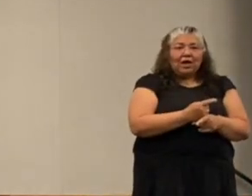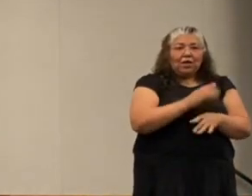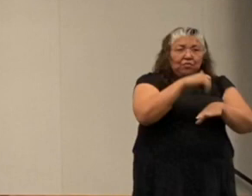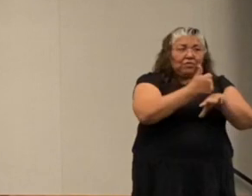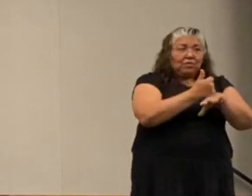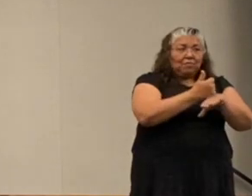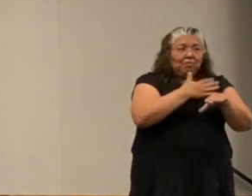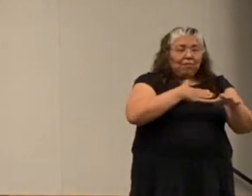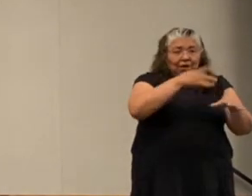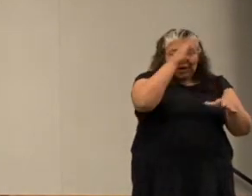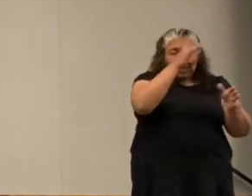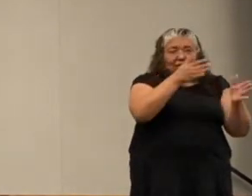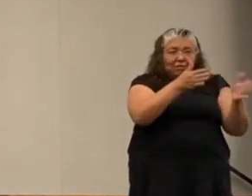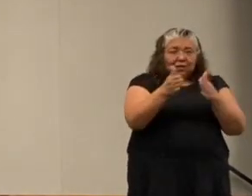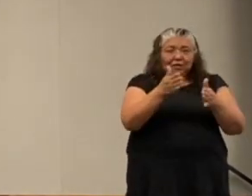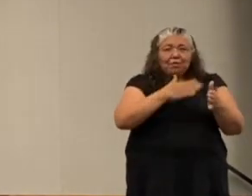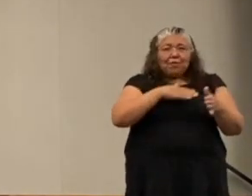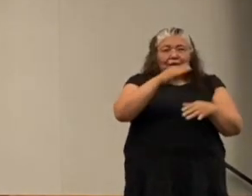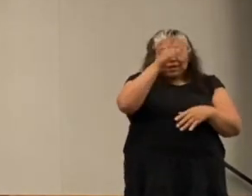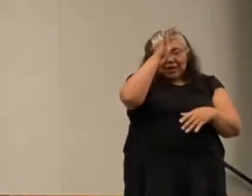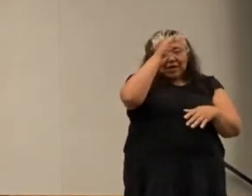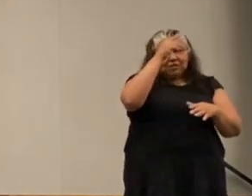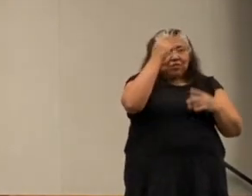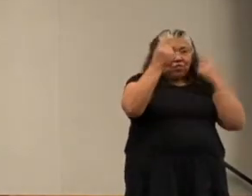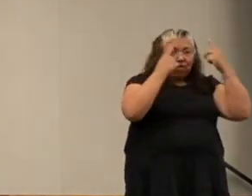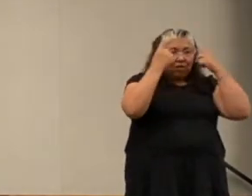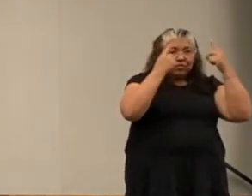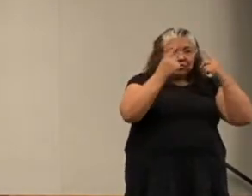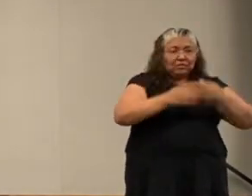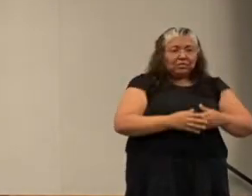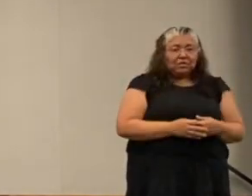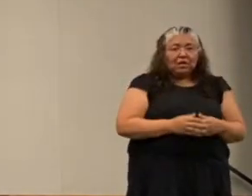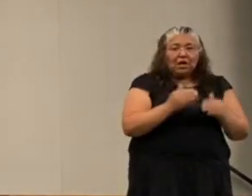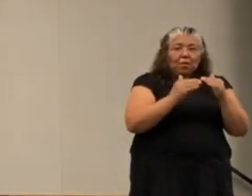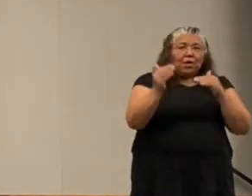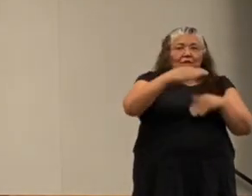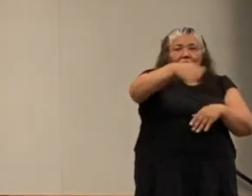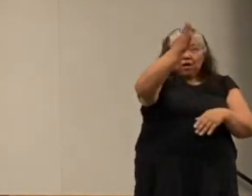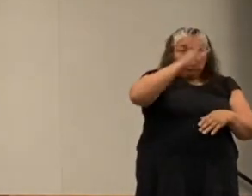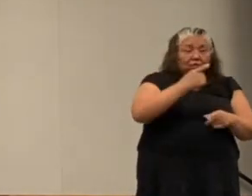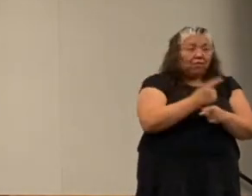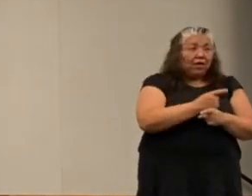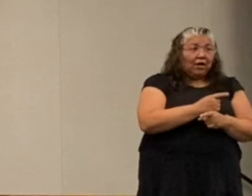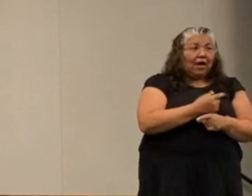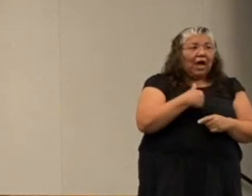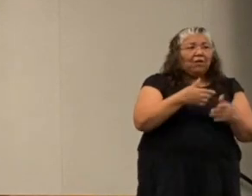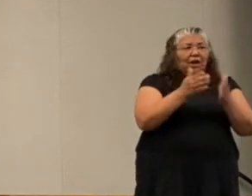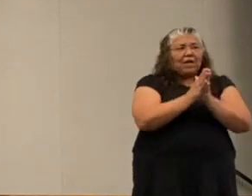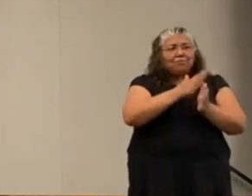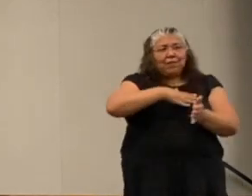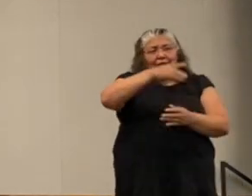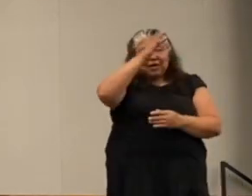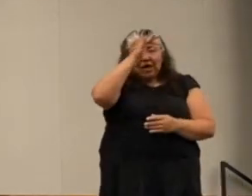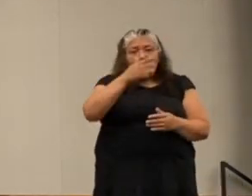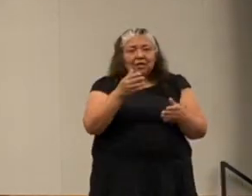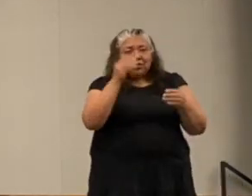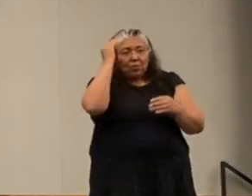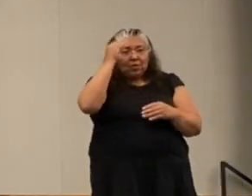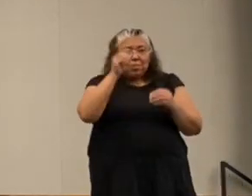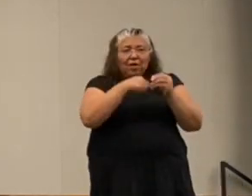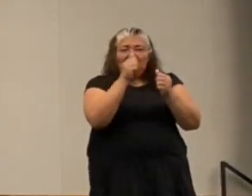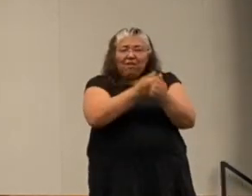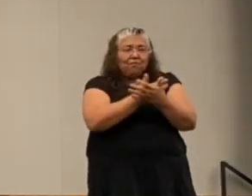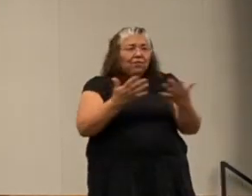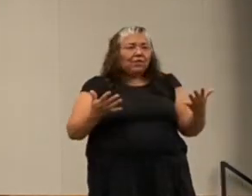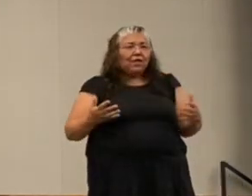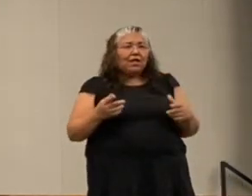dad's plans or my dad's ideas or my dad's thoughts above God, right? I would ask my dad his opinion about